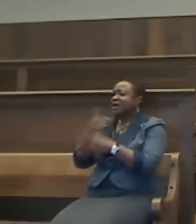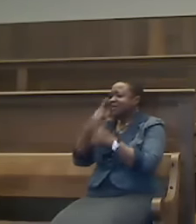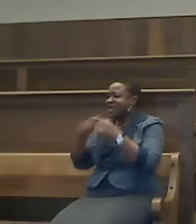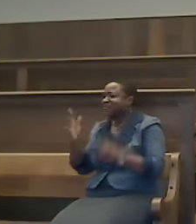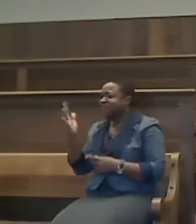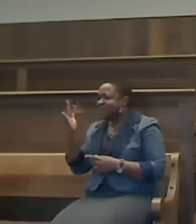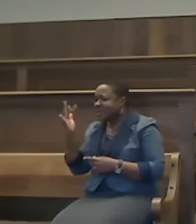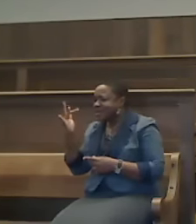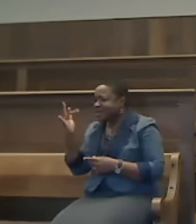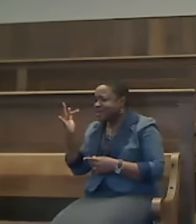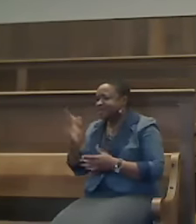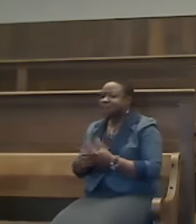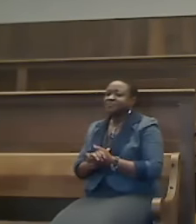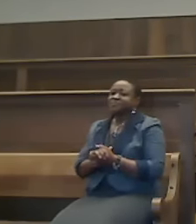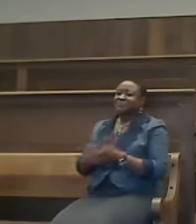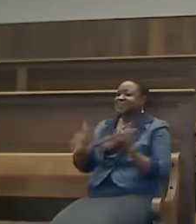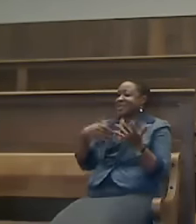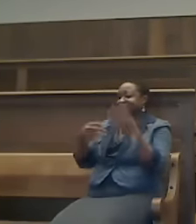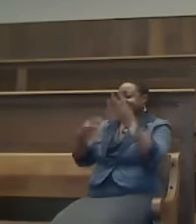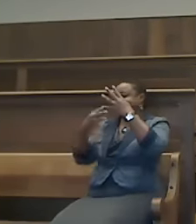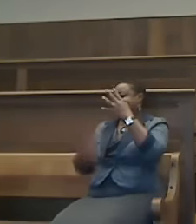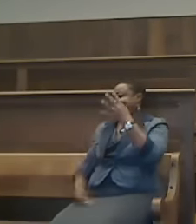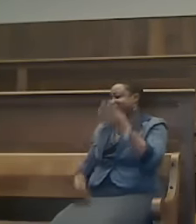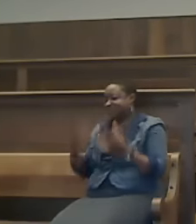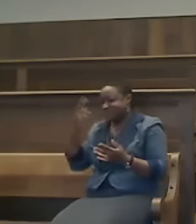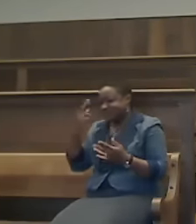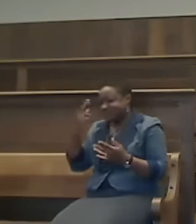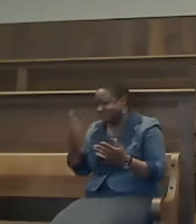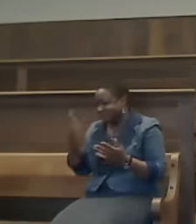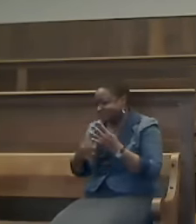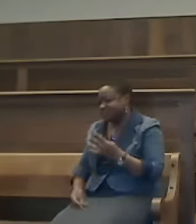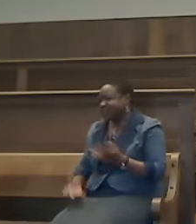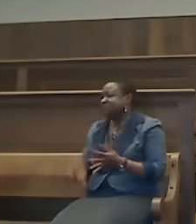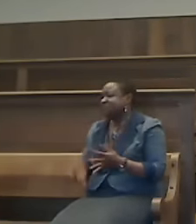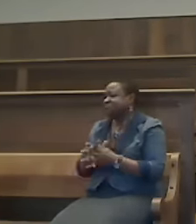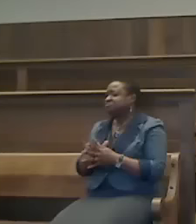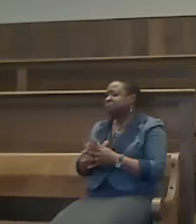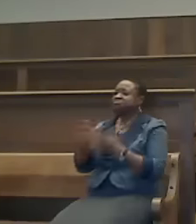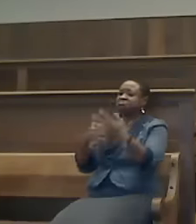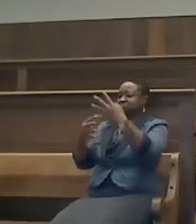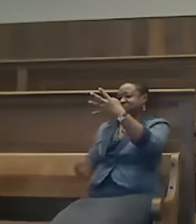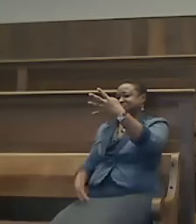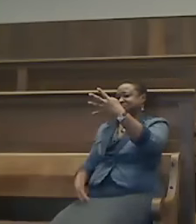about a dozen reasons that we can think of, but let's just take the top